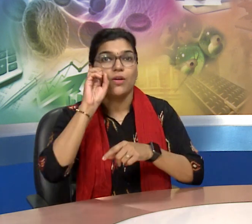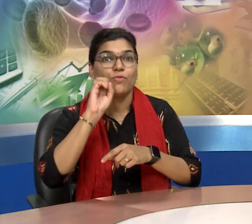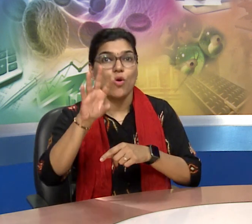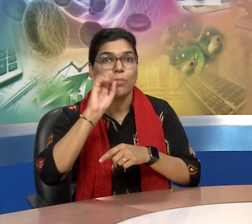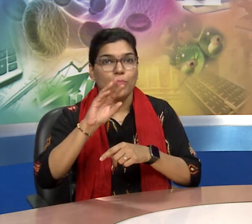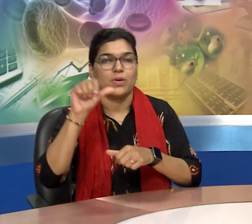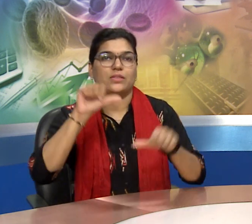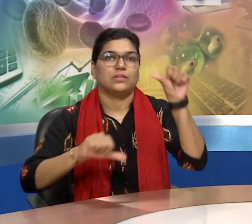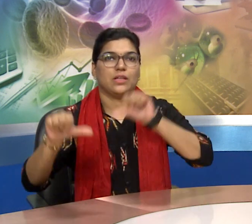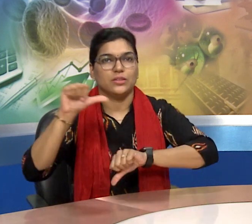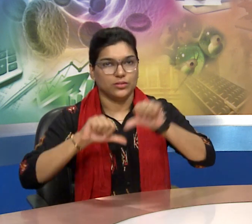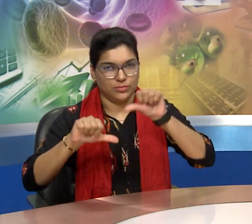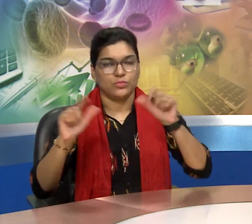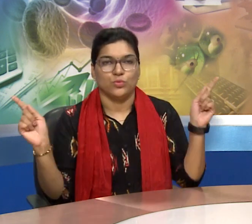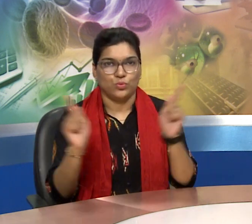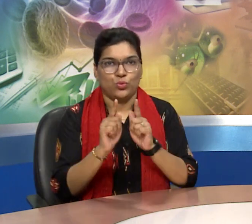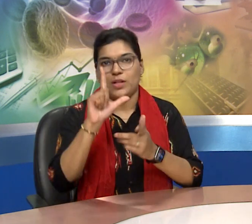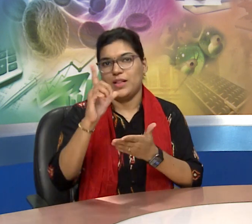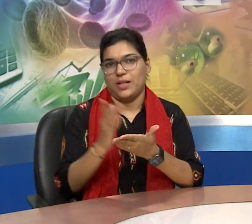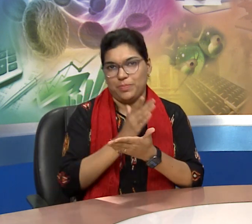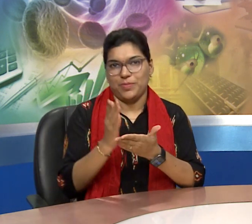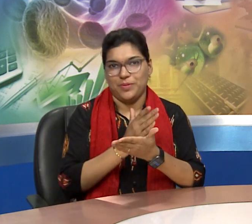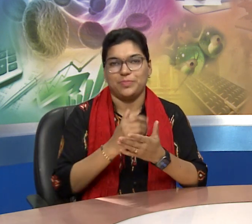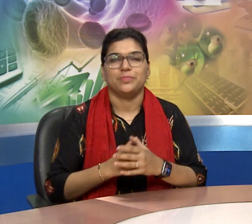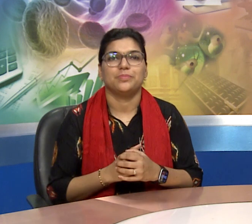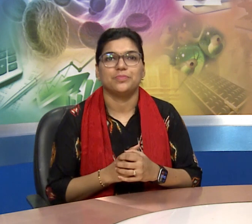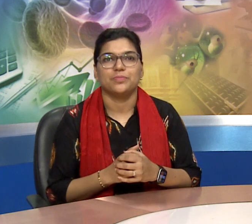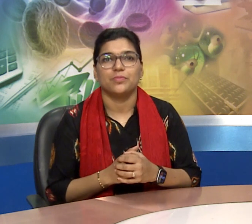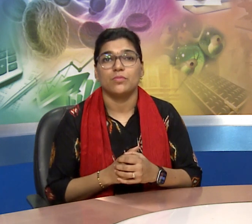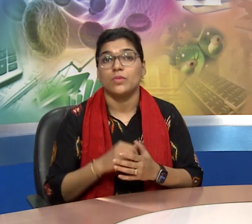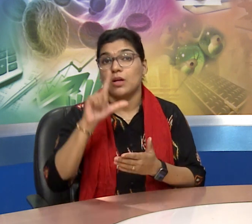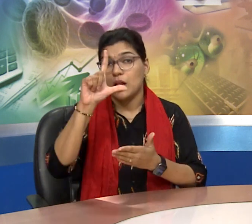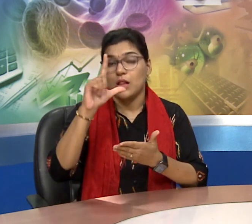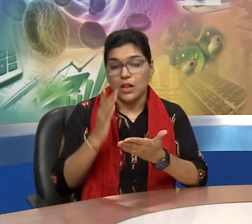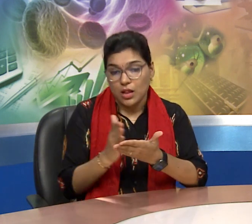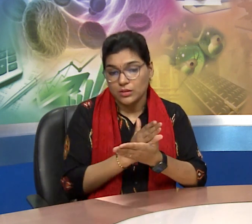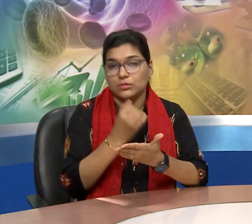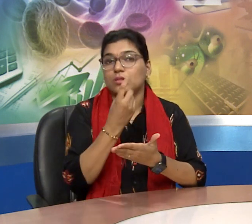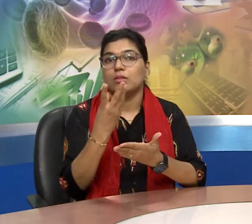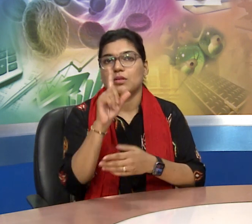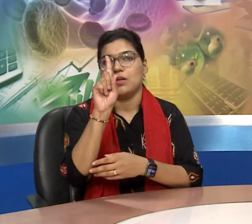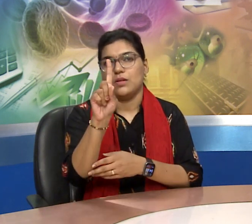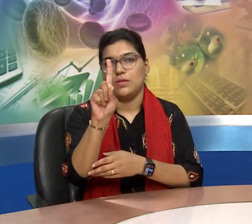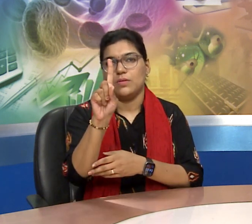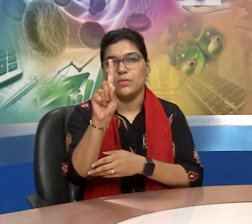1. Name of the lesson is Library and Information Centers, Concepts and Role in